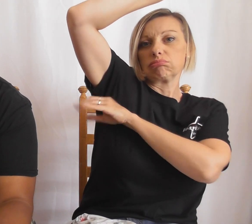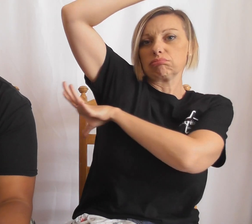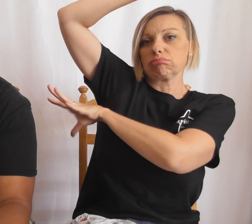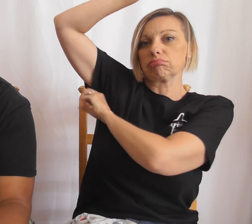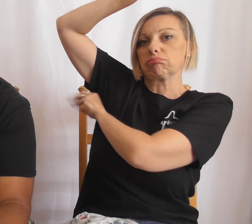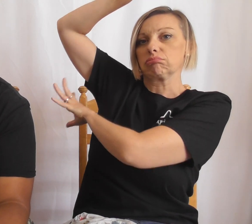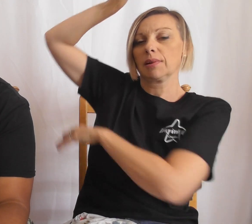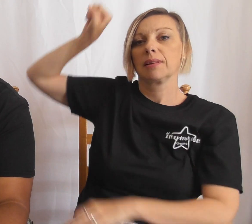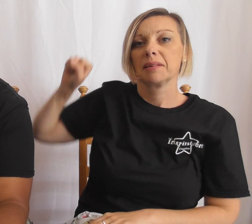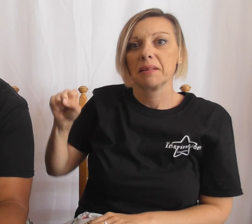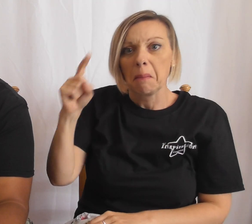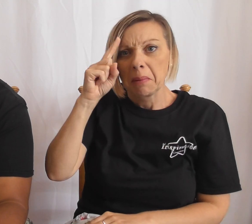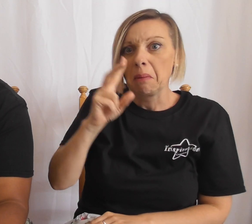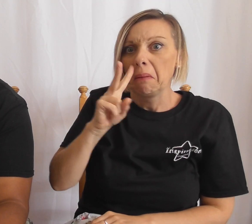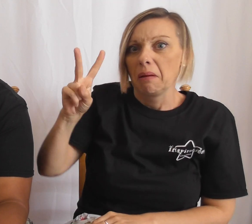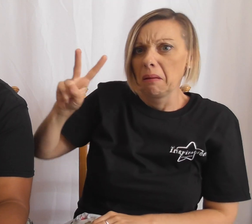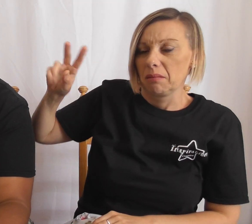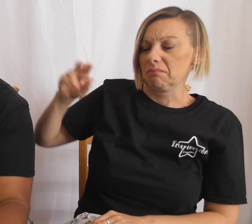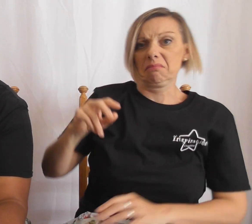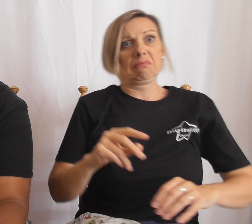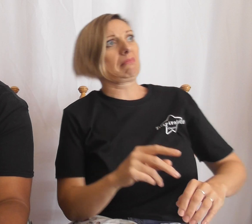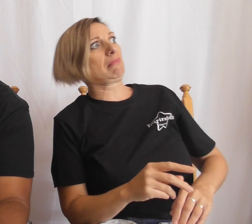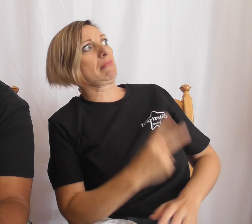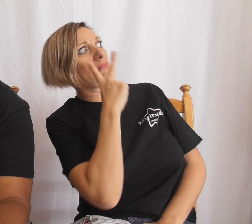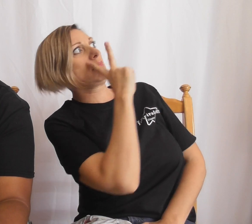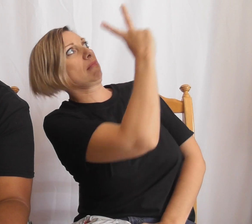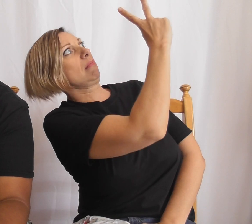holding their noses because he smells.